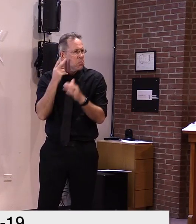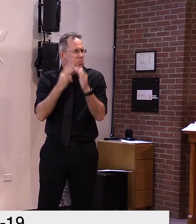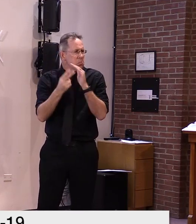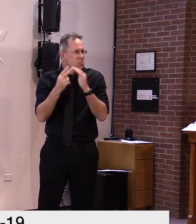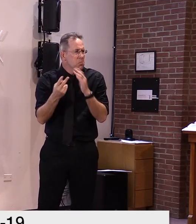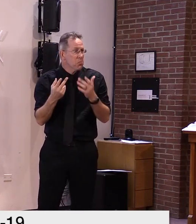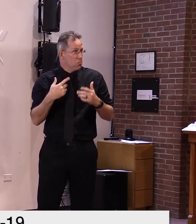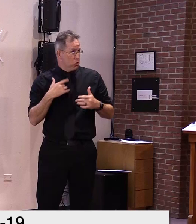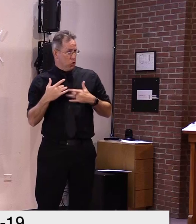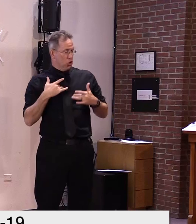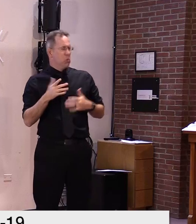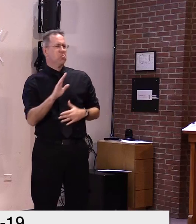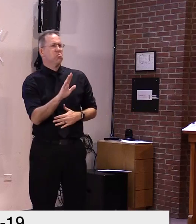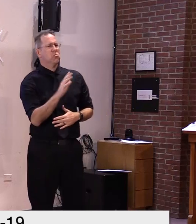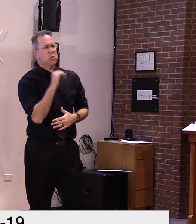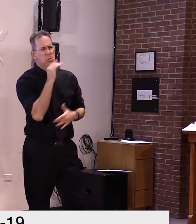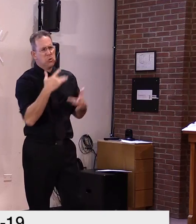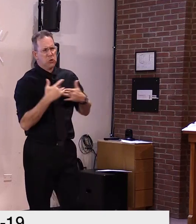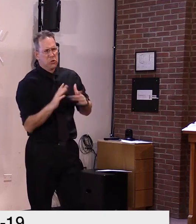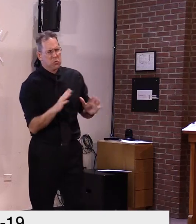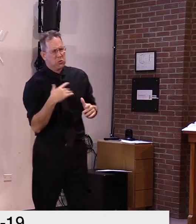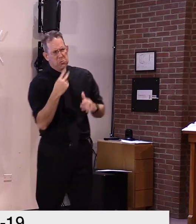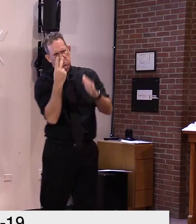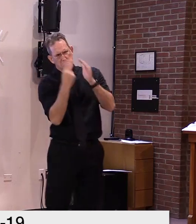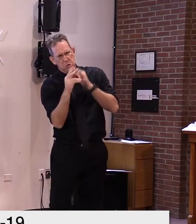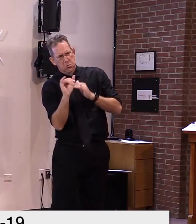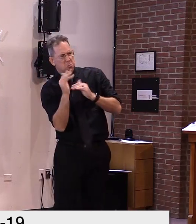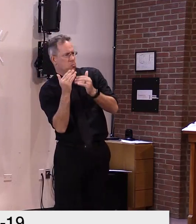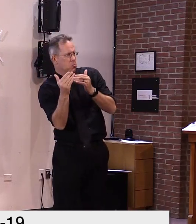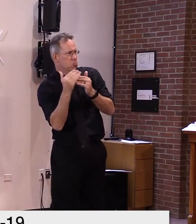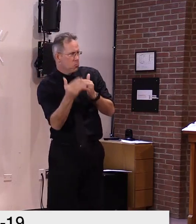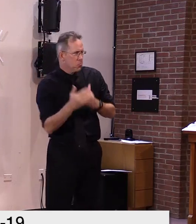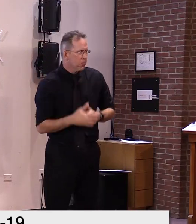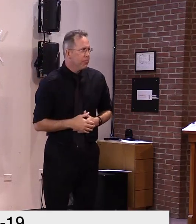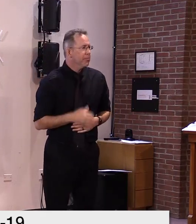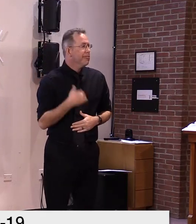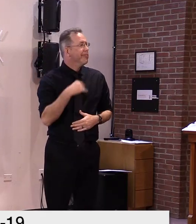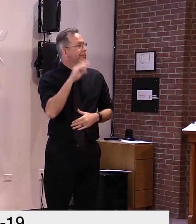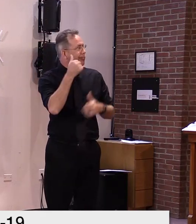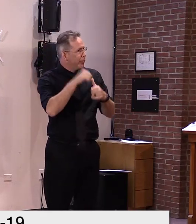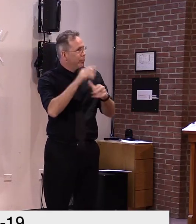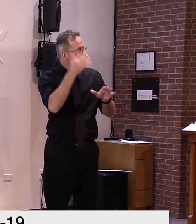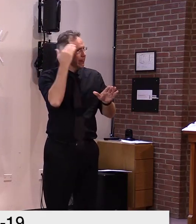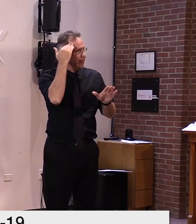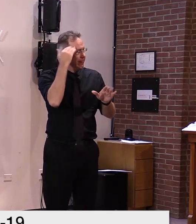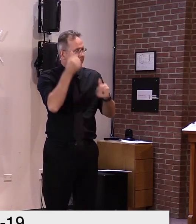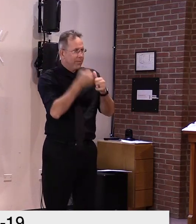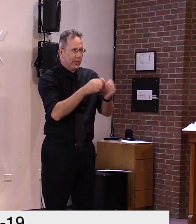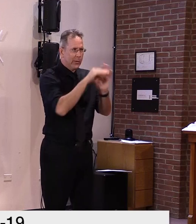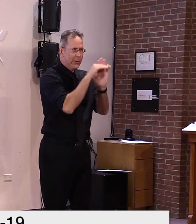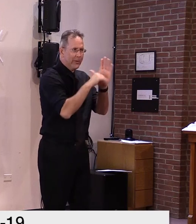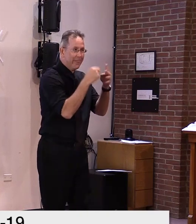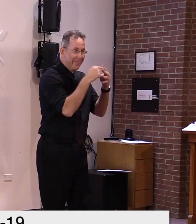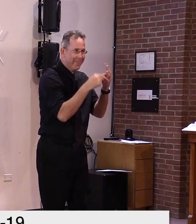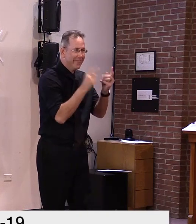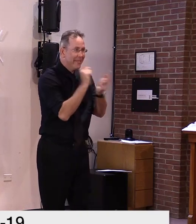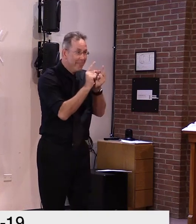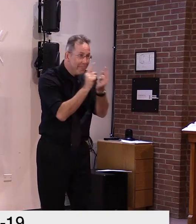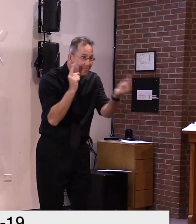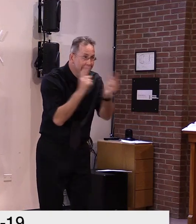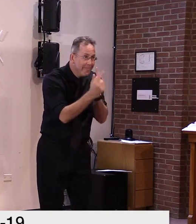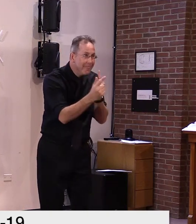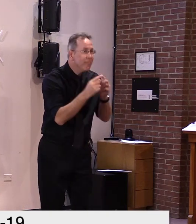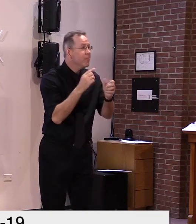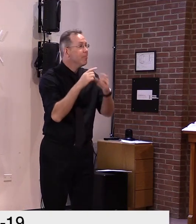certainly is a good reminder for us to continue to adhere to all the public health guidelines to keep the case counts as low as